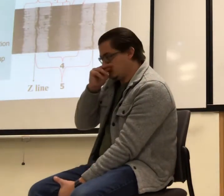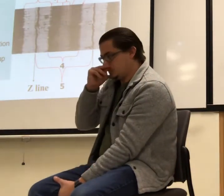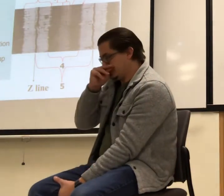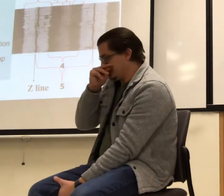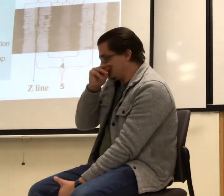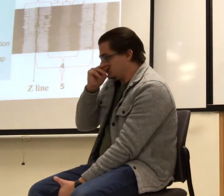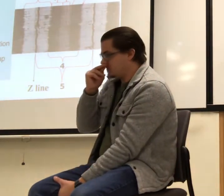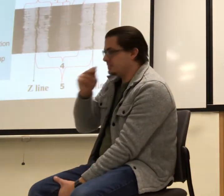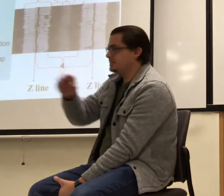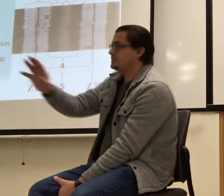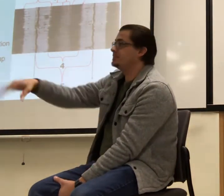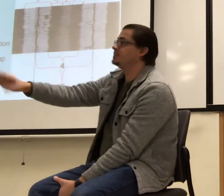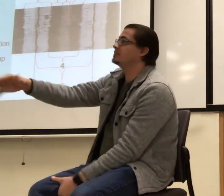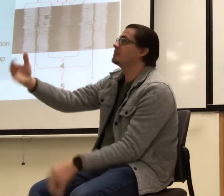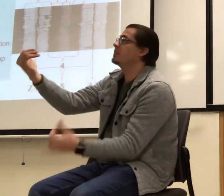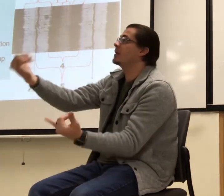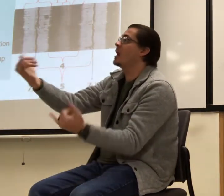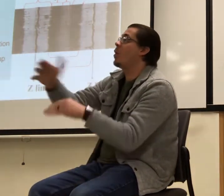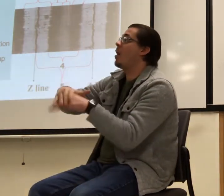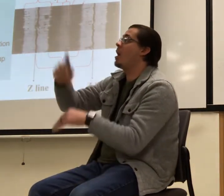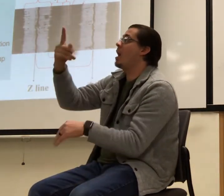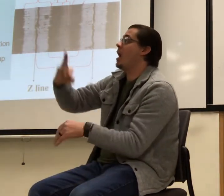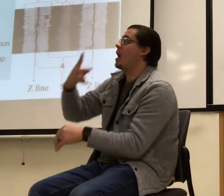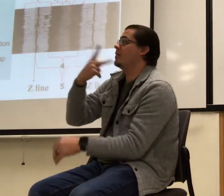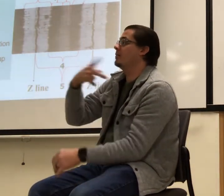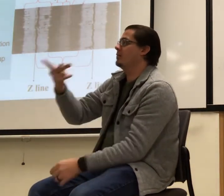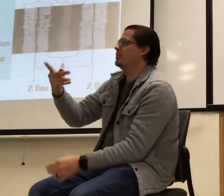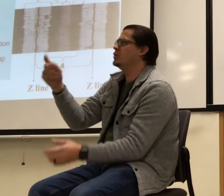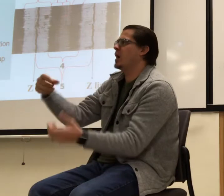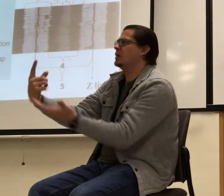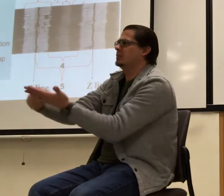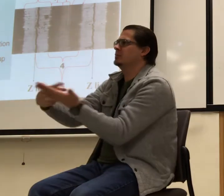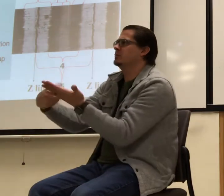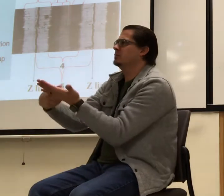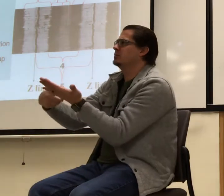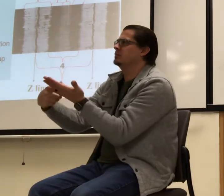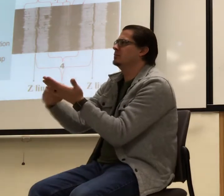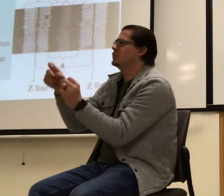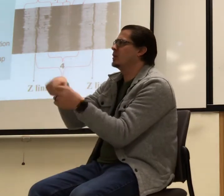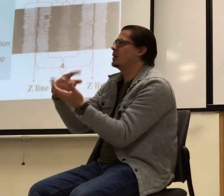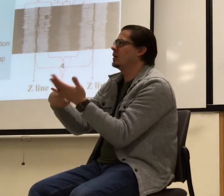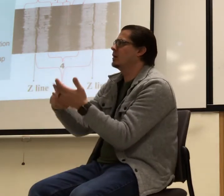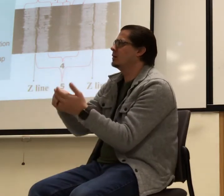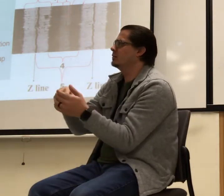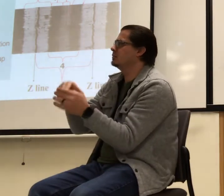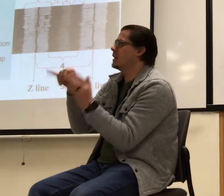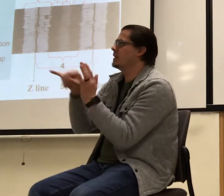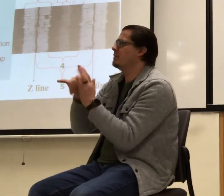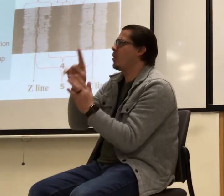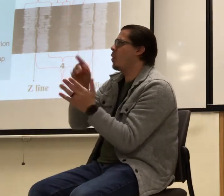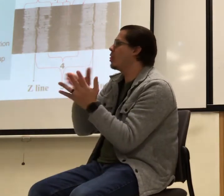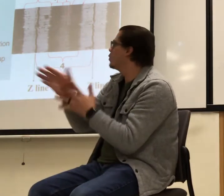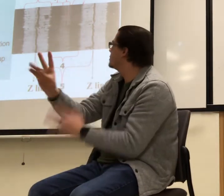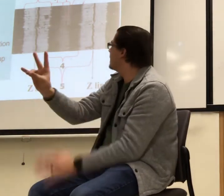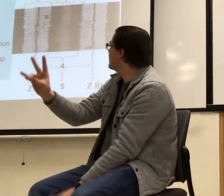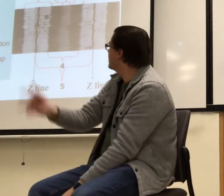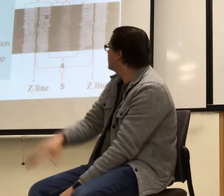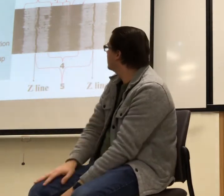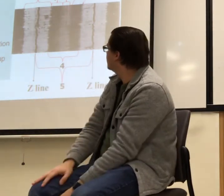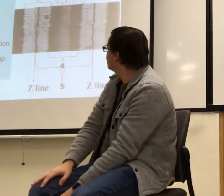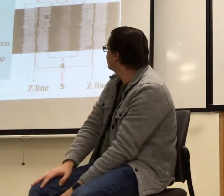All right, so on your half sheet, go ahead and talk it out. Identify 1 to 7 sarcomere stuff.